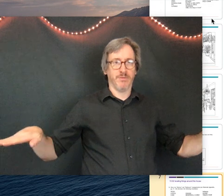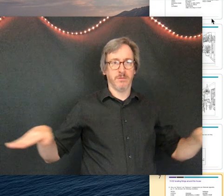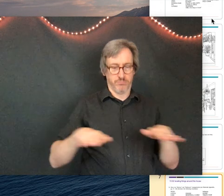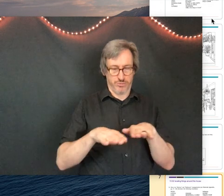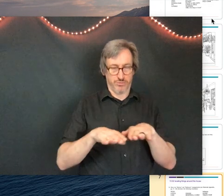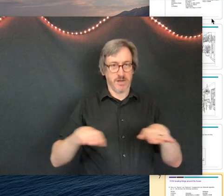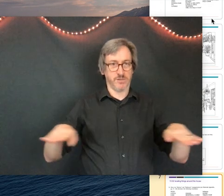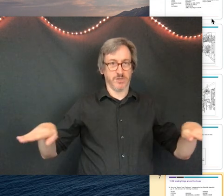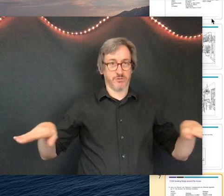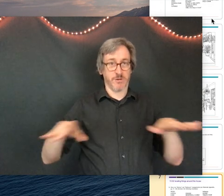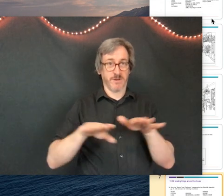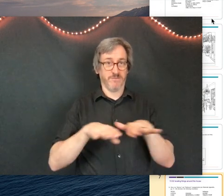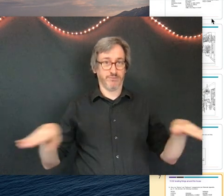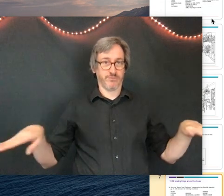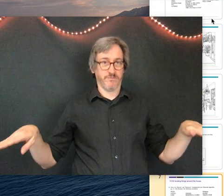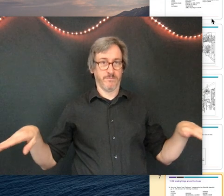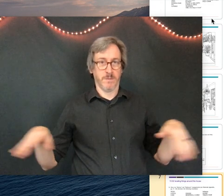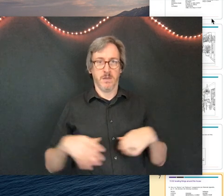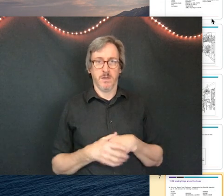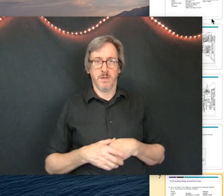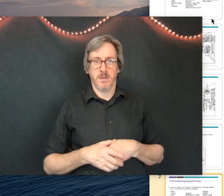Countertop, right? So it's descriptive.